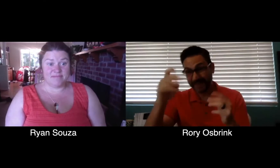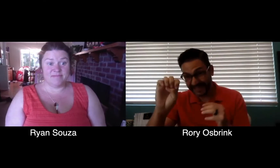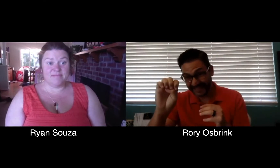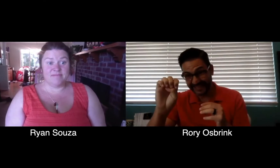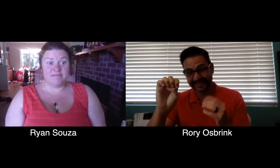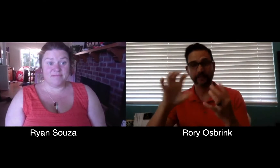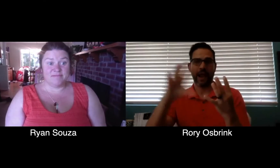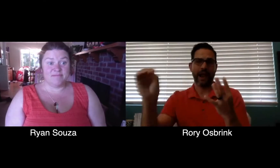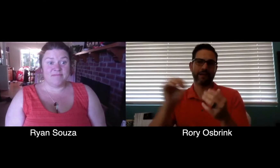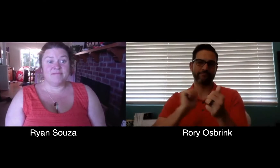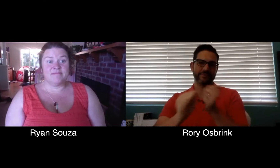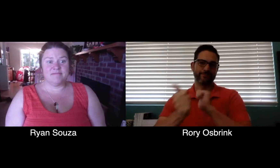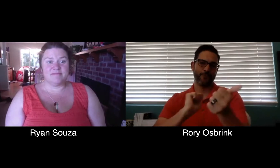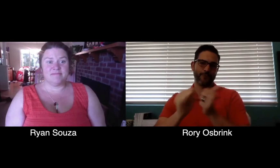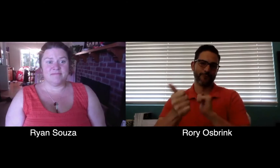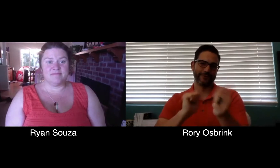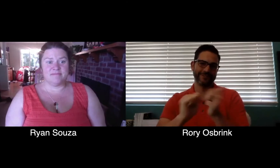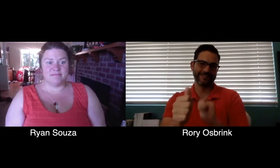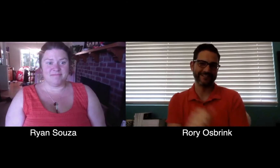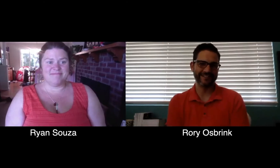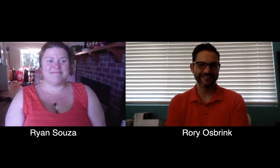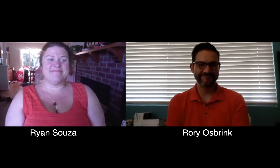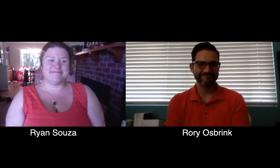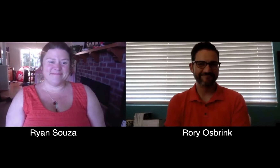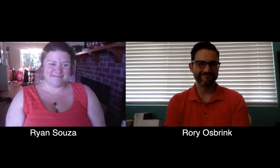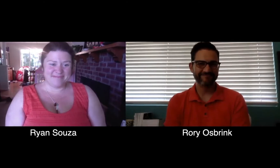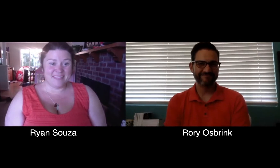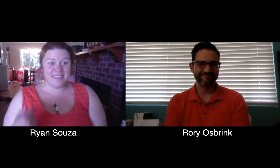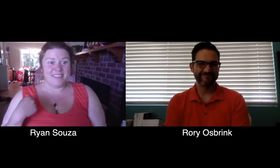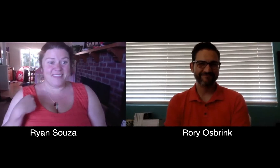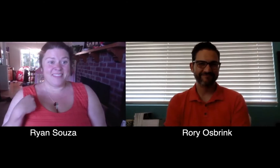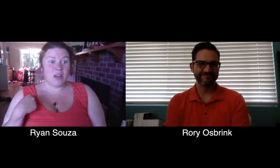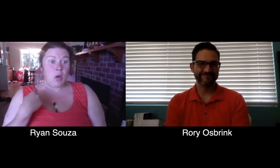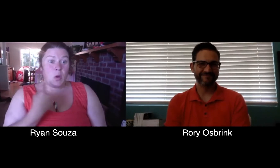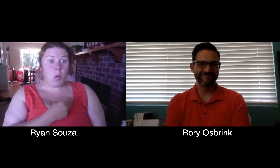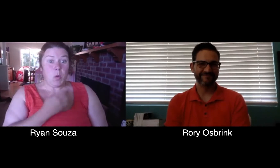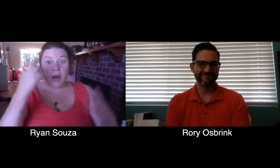student life, PE, and athletics.